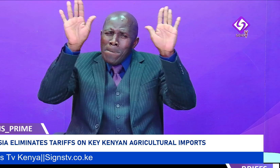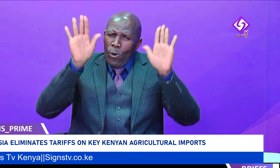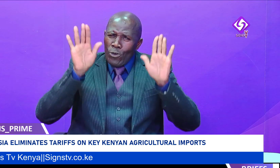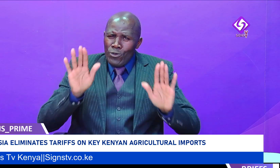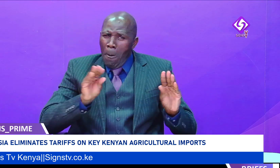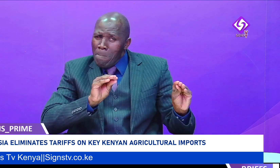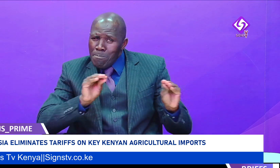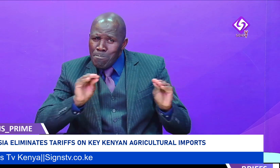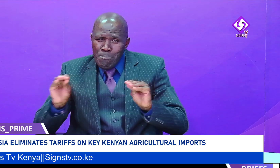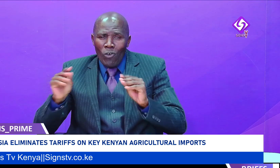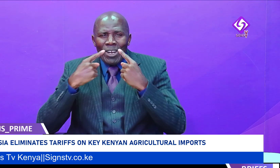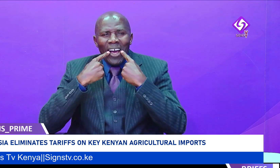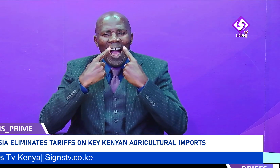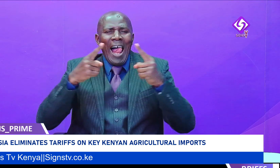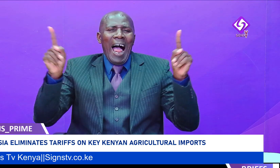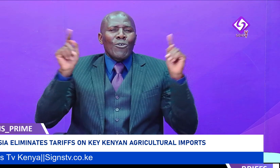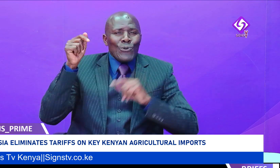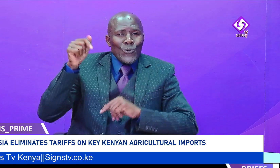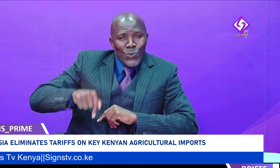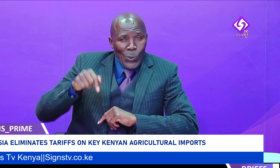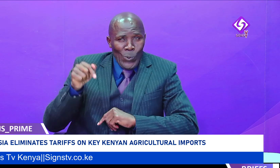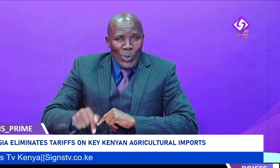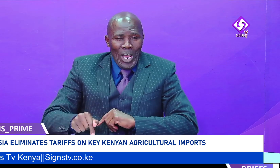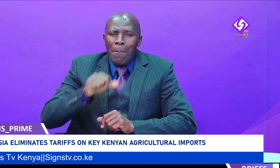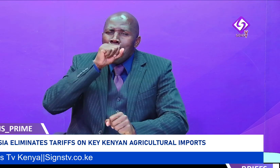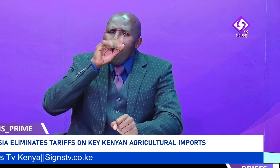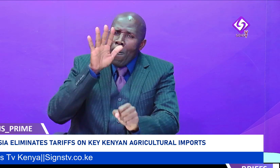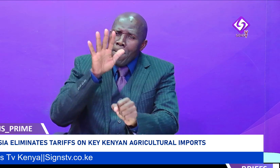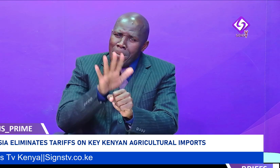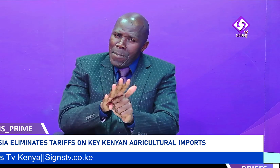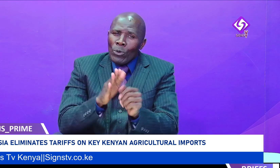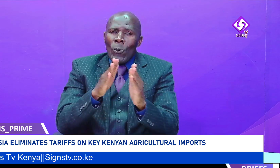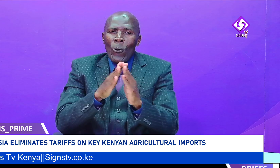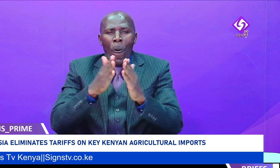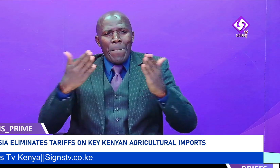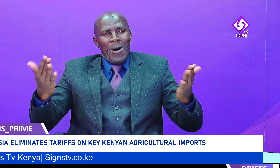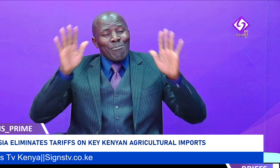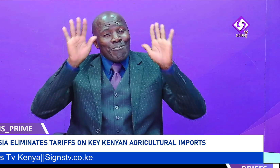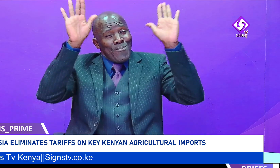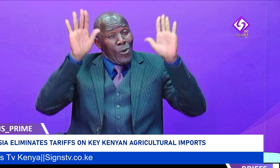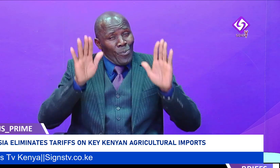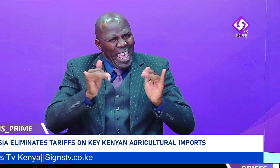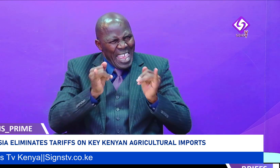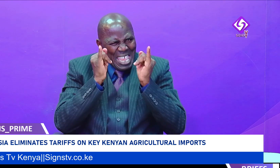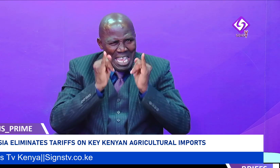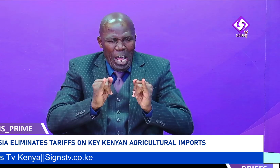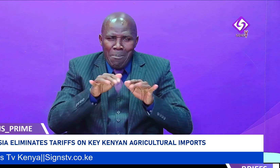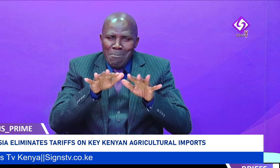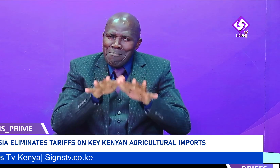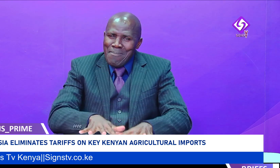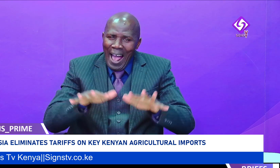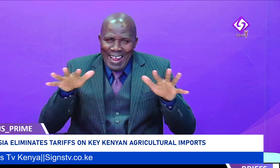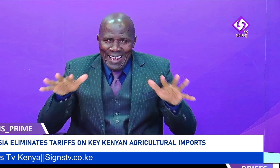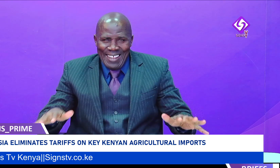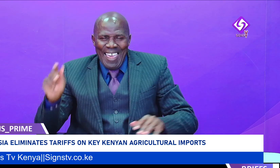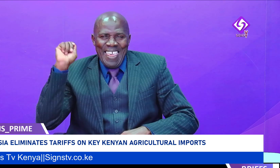on key agricultural imports. A move announced today that promises to open significant